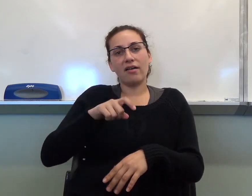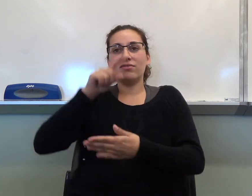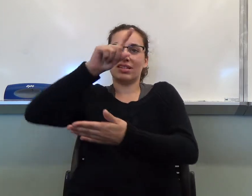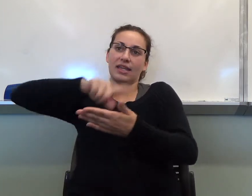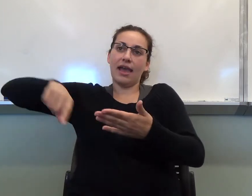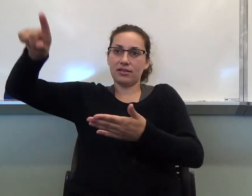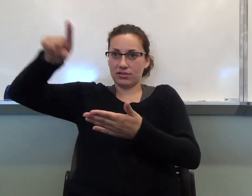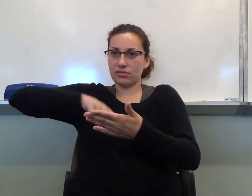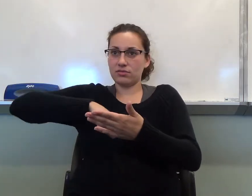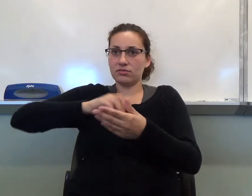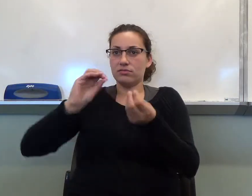just so we get the feeling for it.